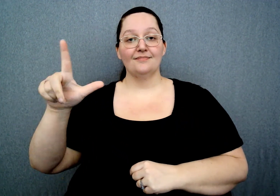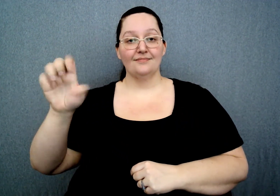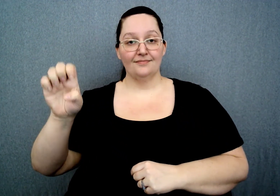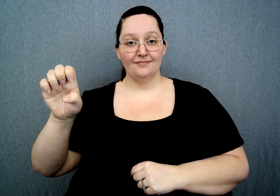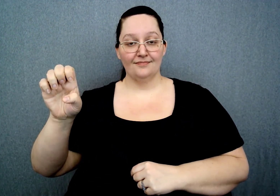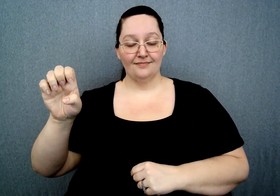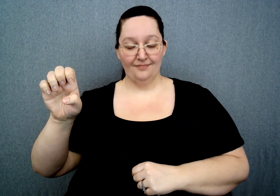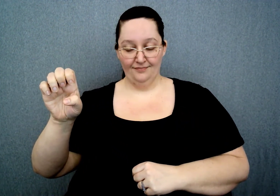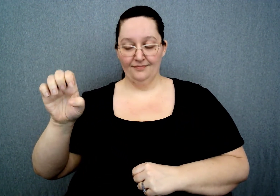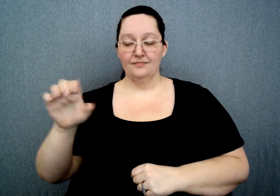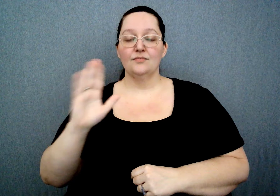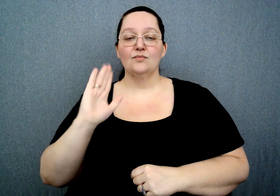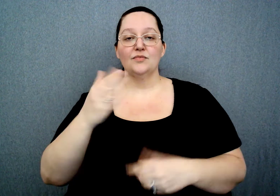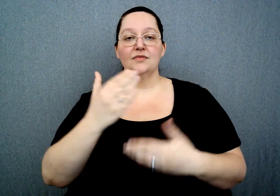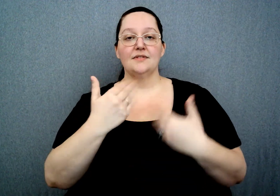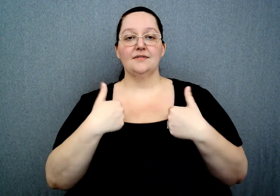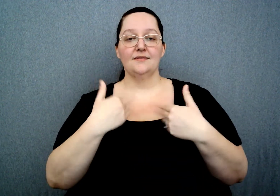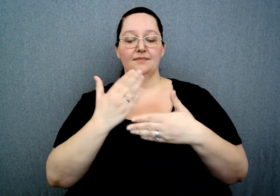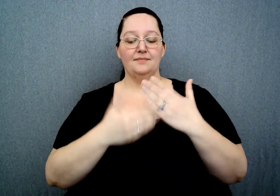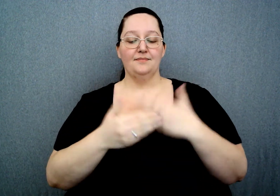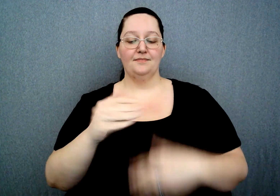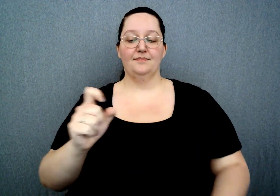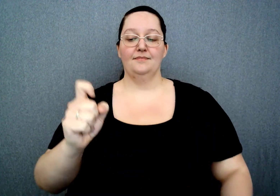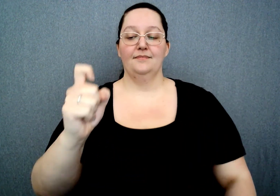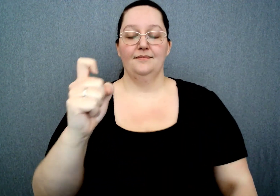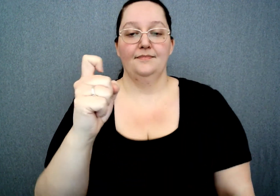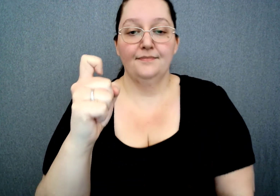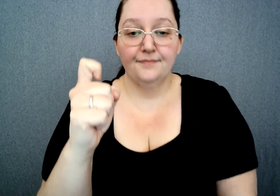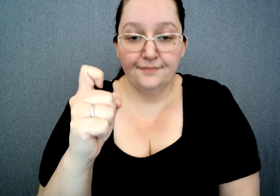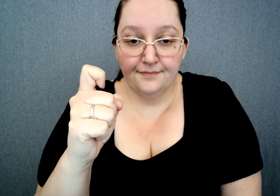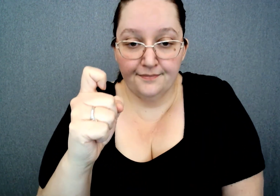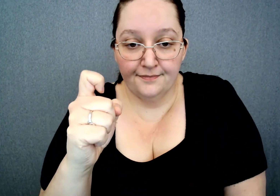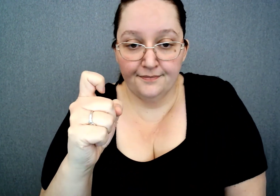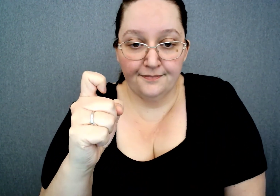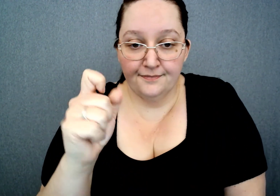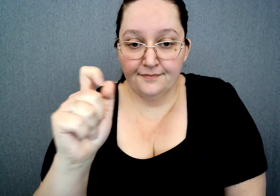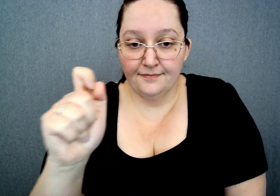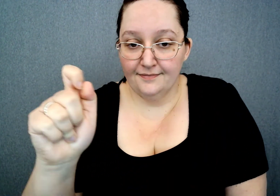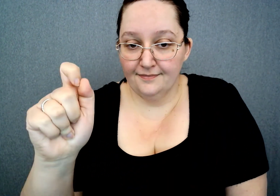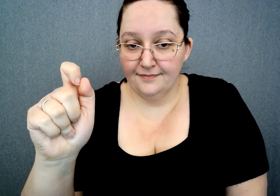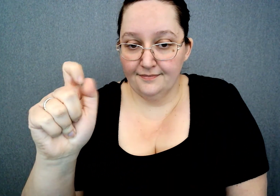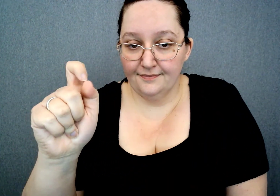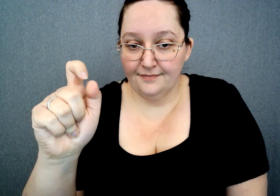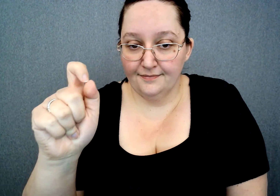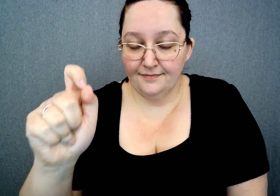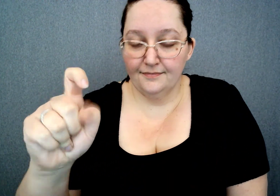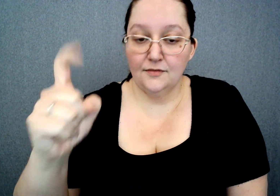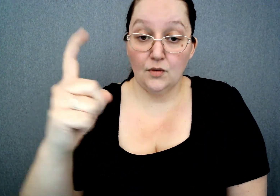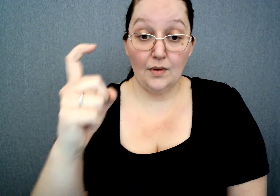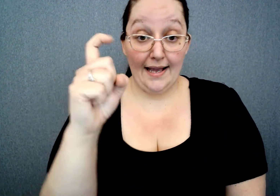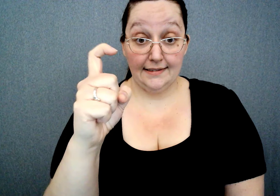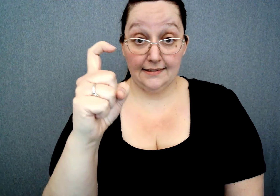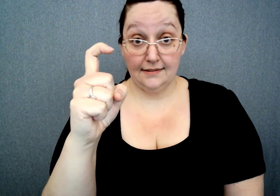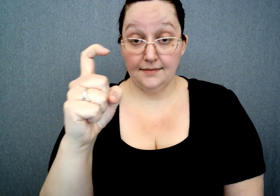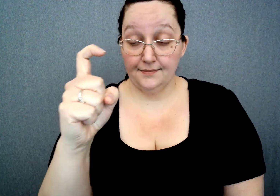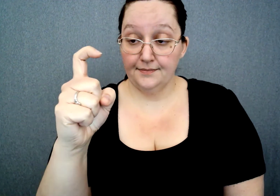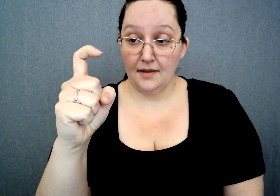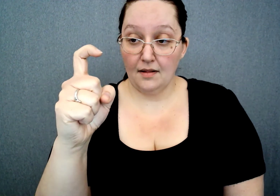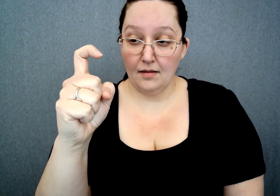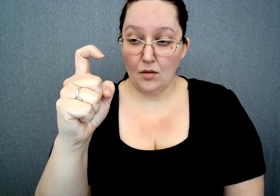sign apple. What you're going to do is you're going to use this hand shape, a closed X. So the letter X